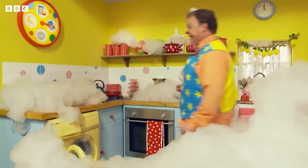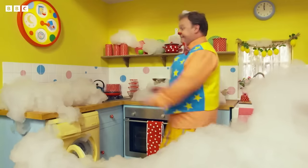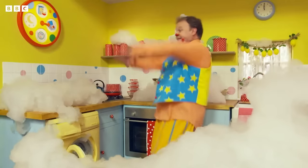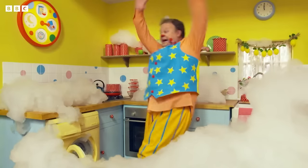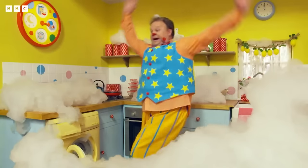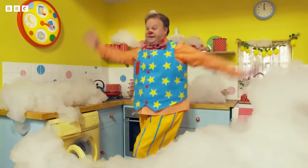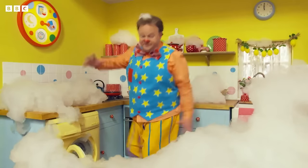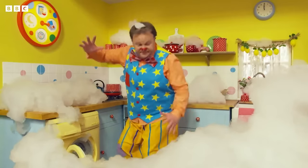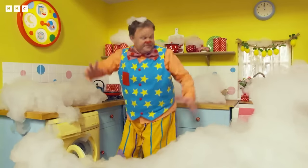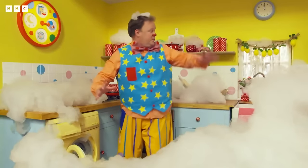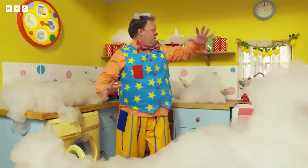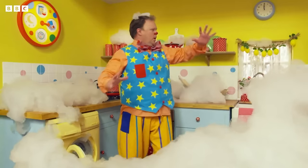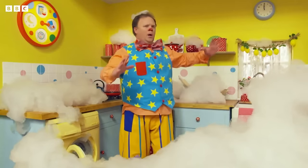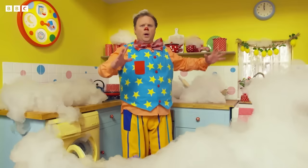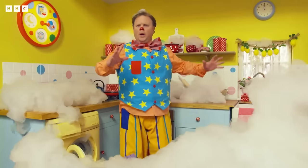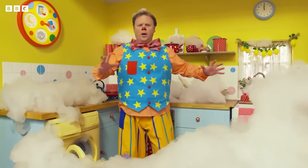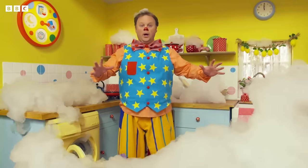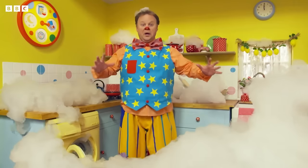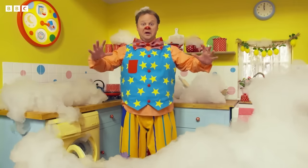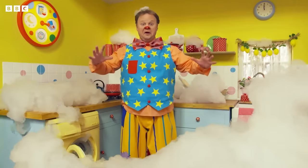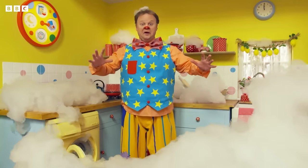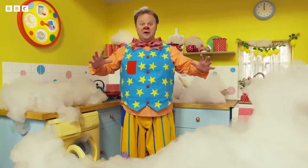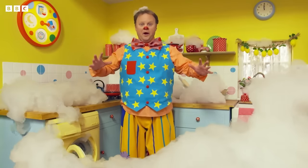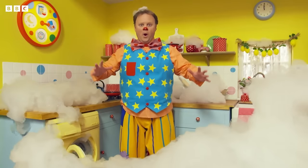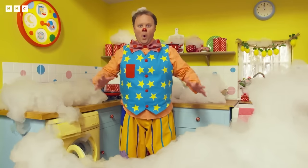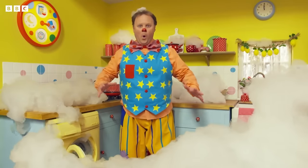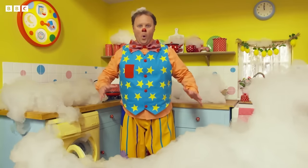Bubbles! Be careful, Mr. Tumble!